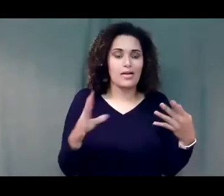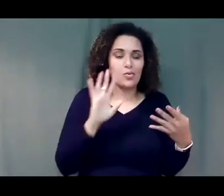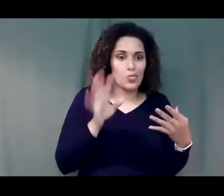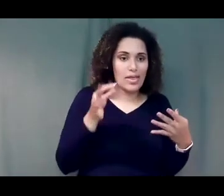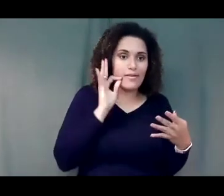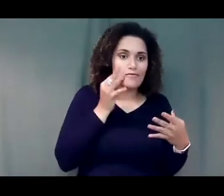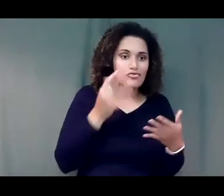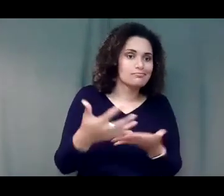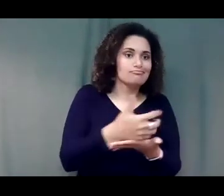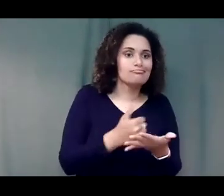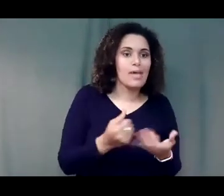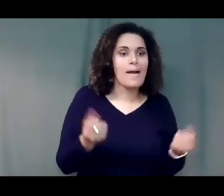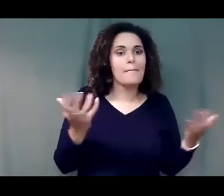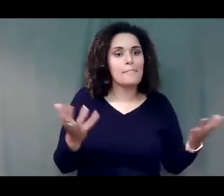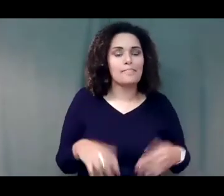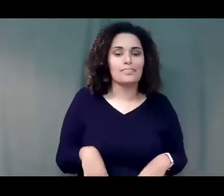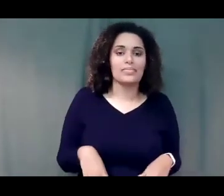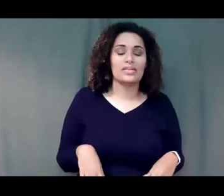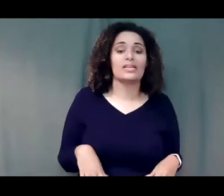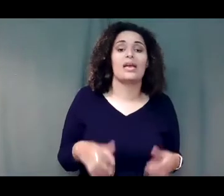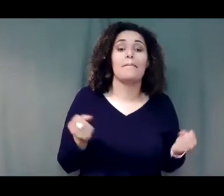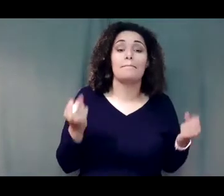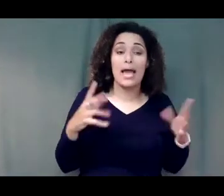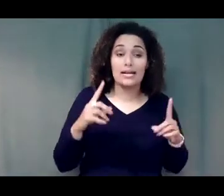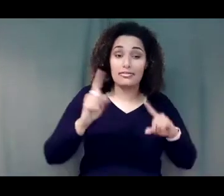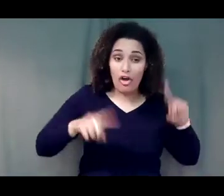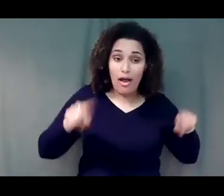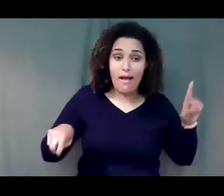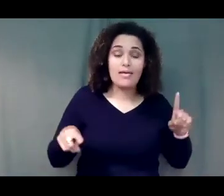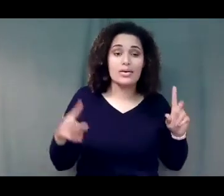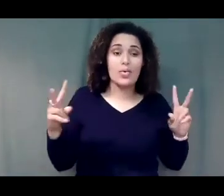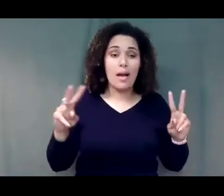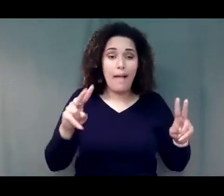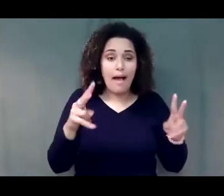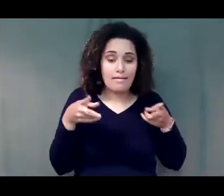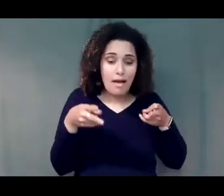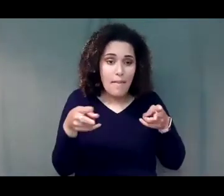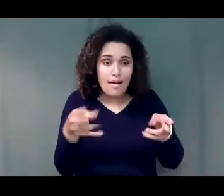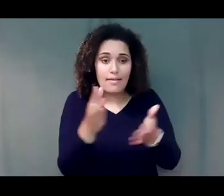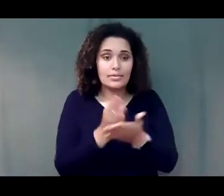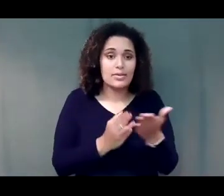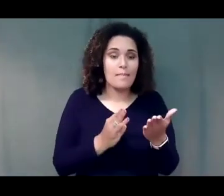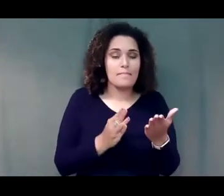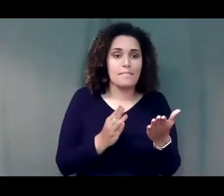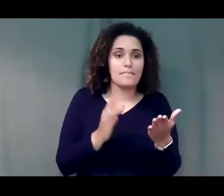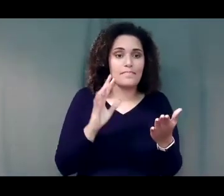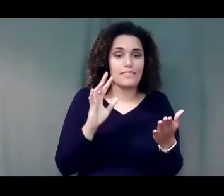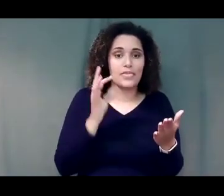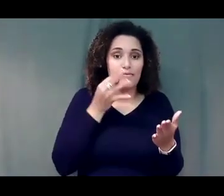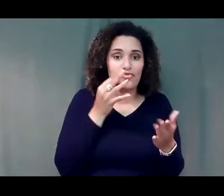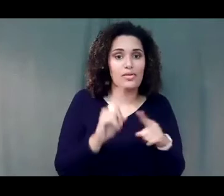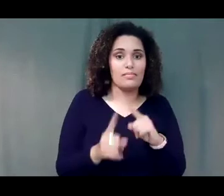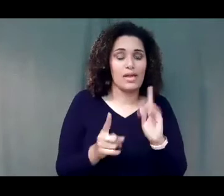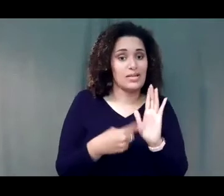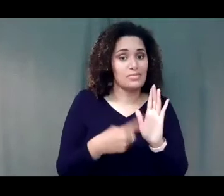put on. Many varieties, we cut back a lot of fruit as we go to manage the crop, but sometimes we don't need to do that because